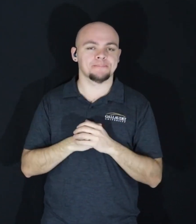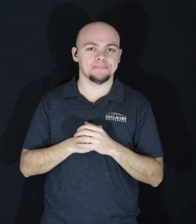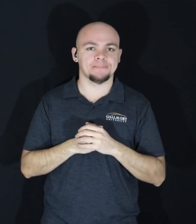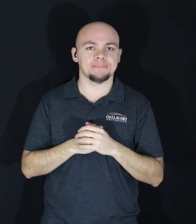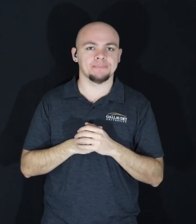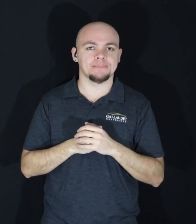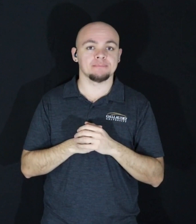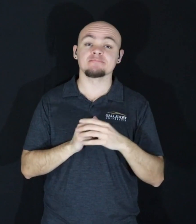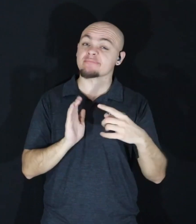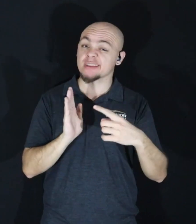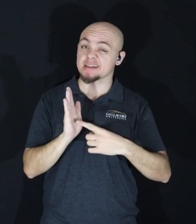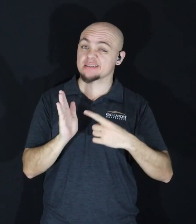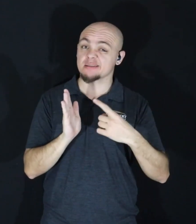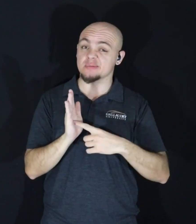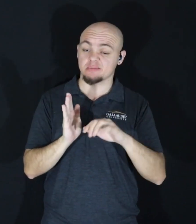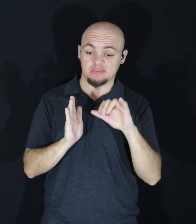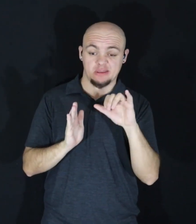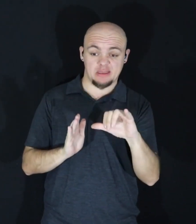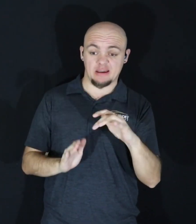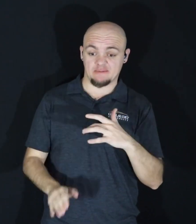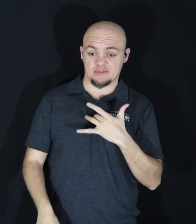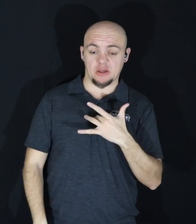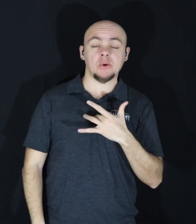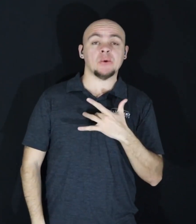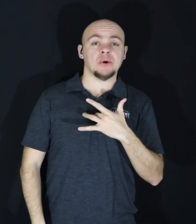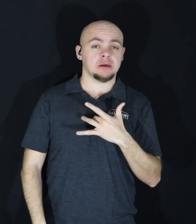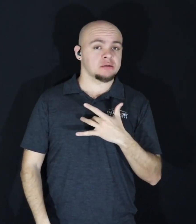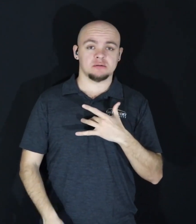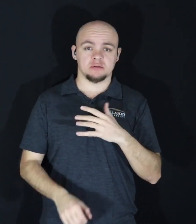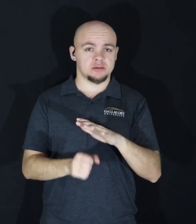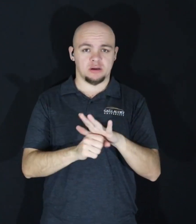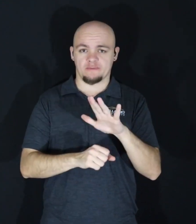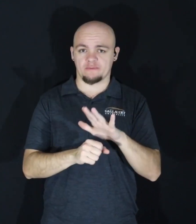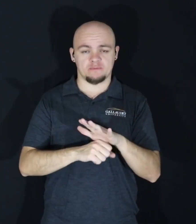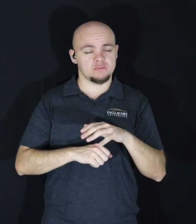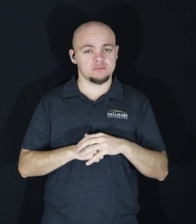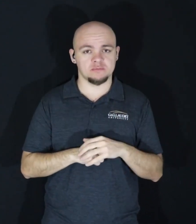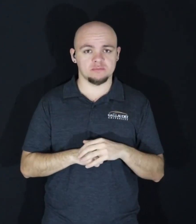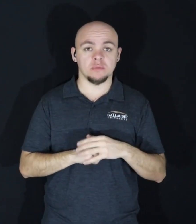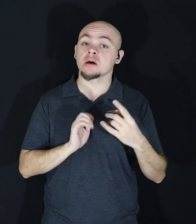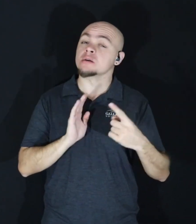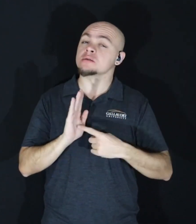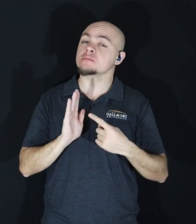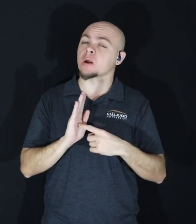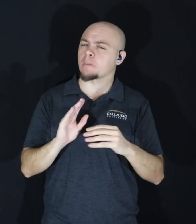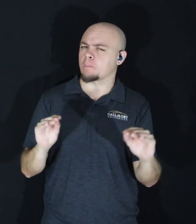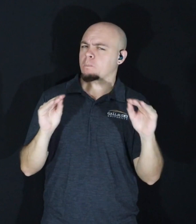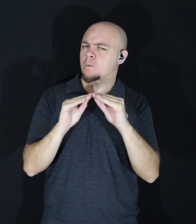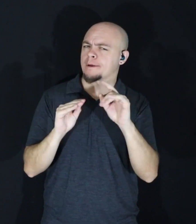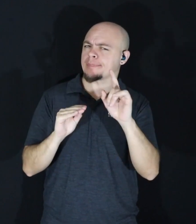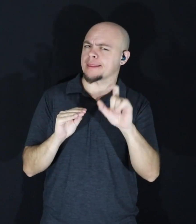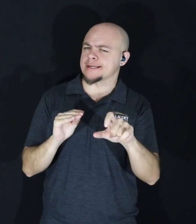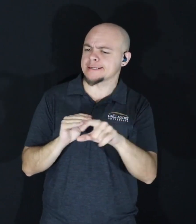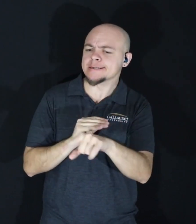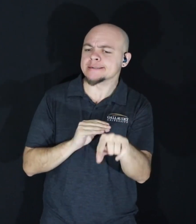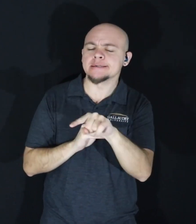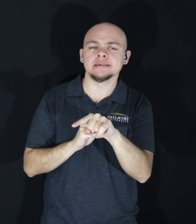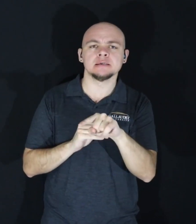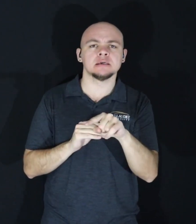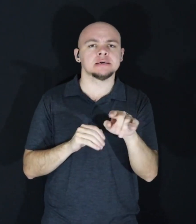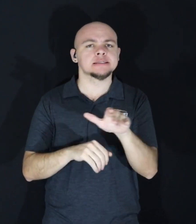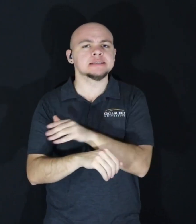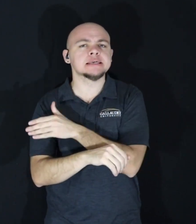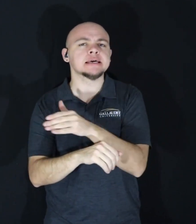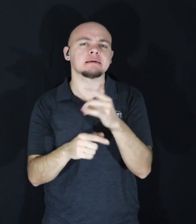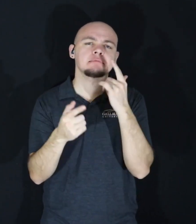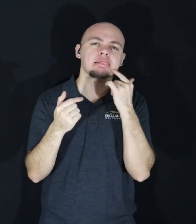But sometimes finding a space is just not enough. Sometimes a student needs more. They need more than a place to sing or laugh